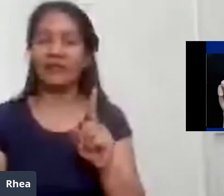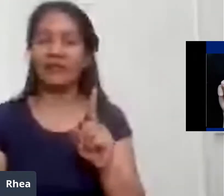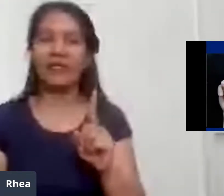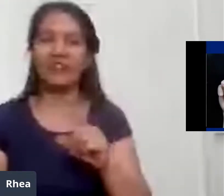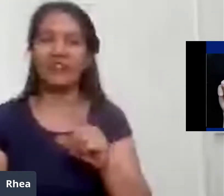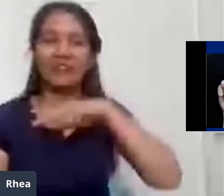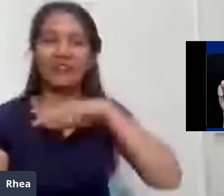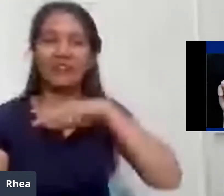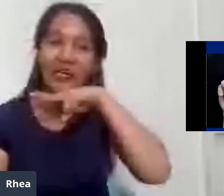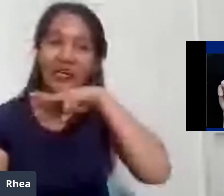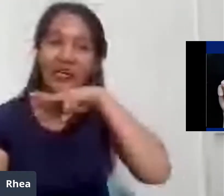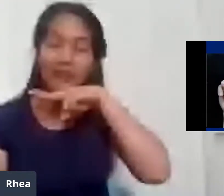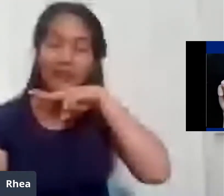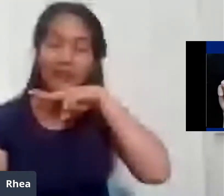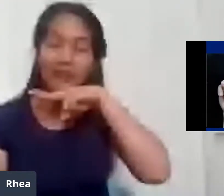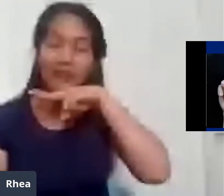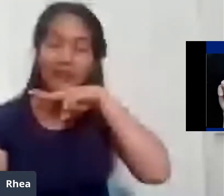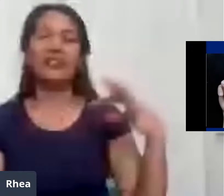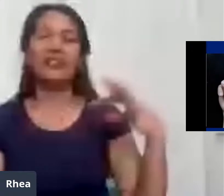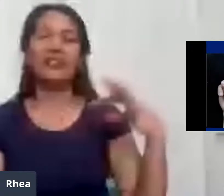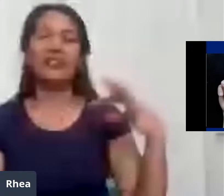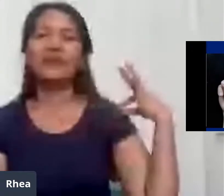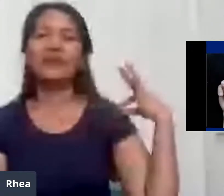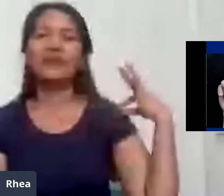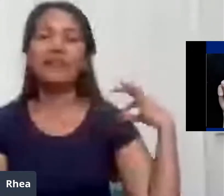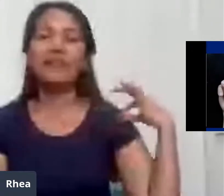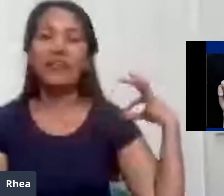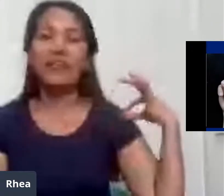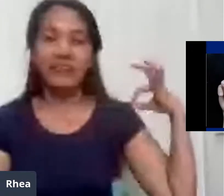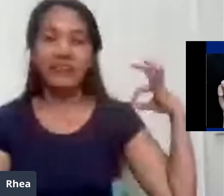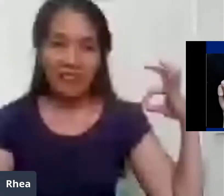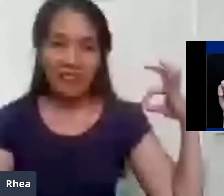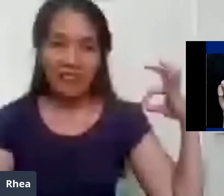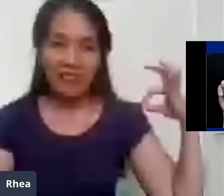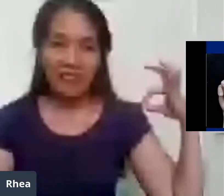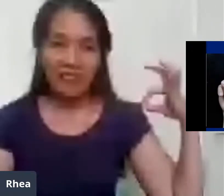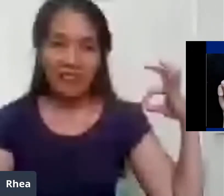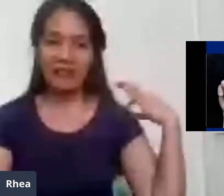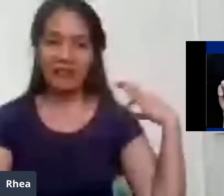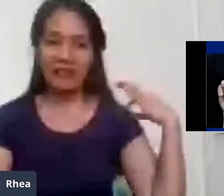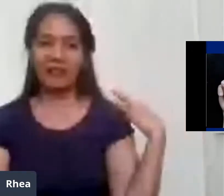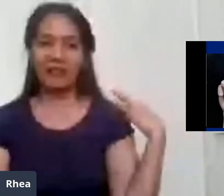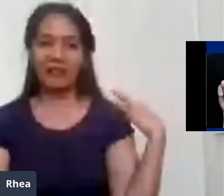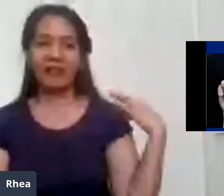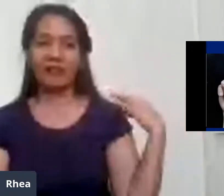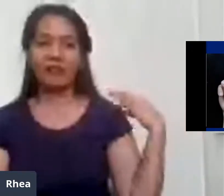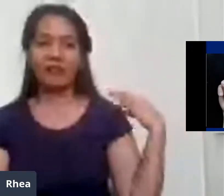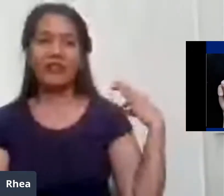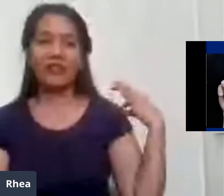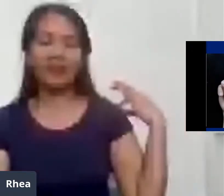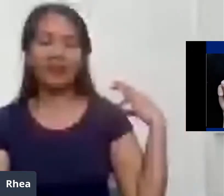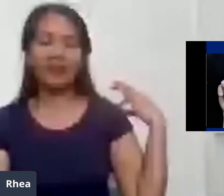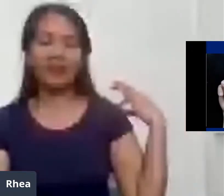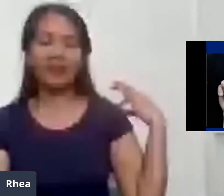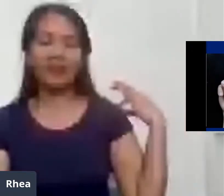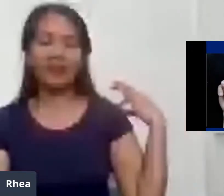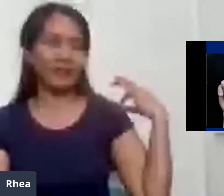could be, because there is a virus, we need to volunteer.